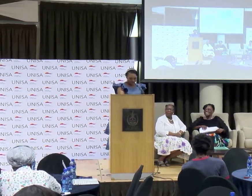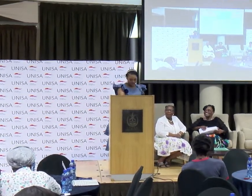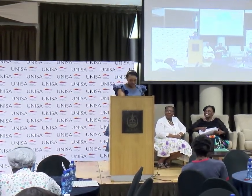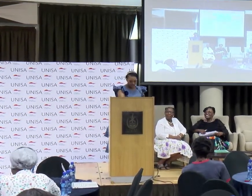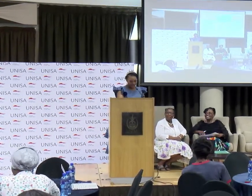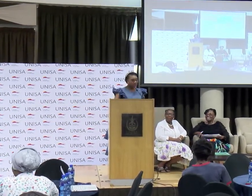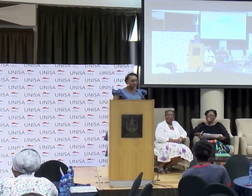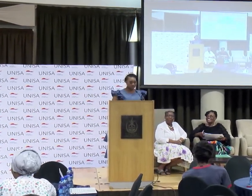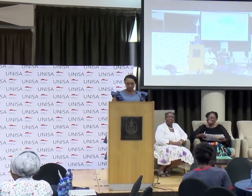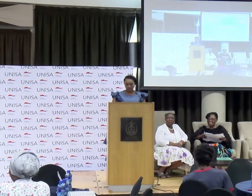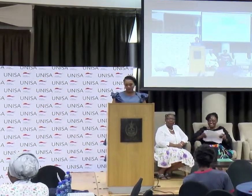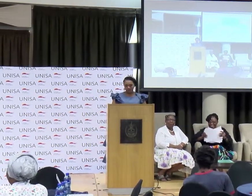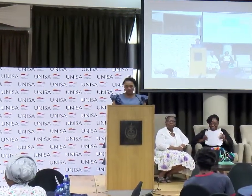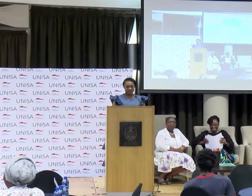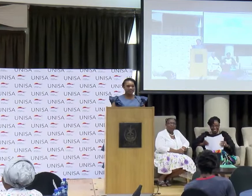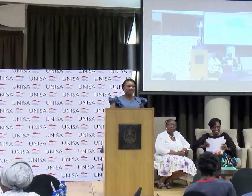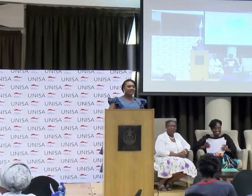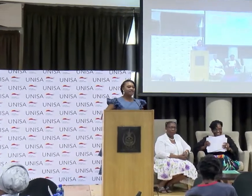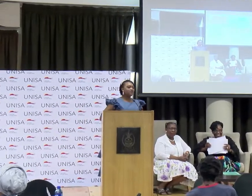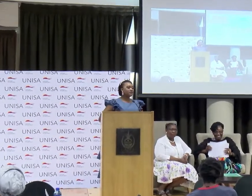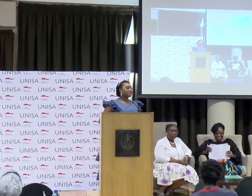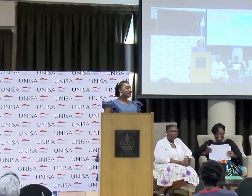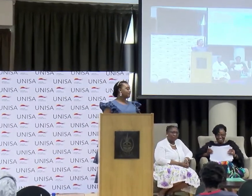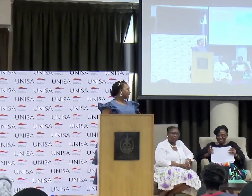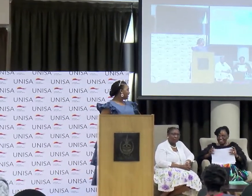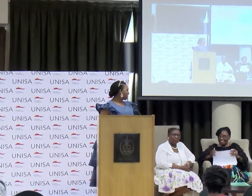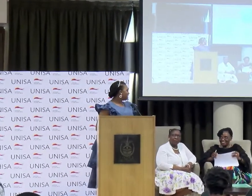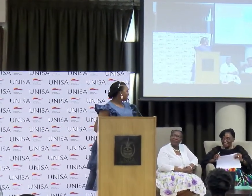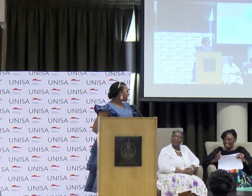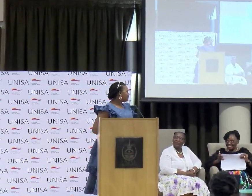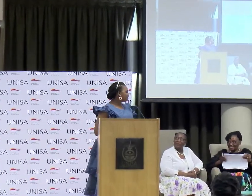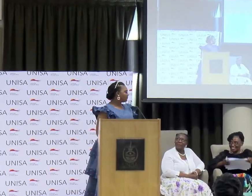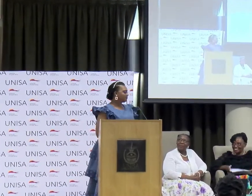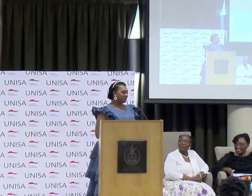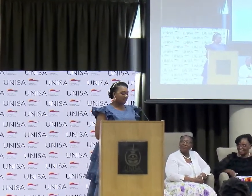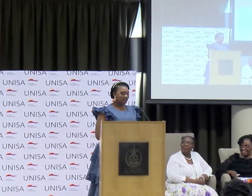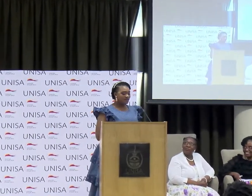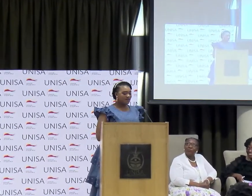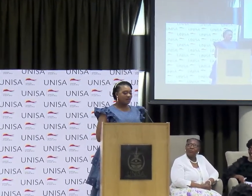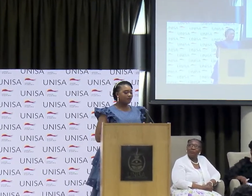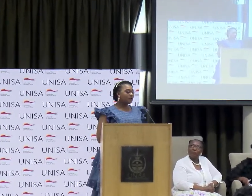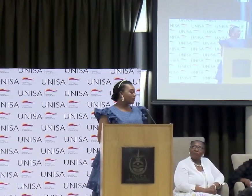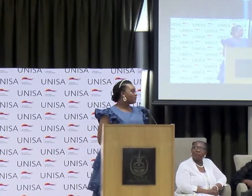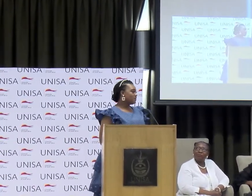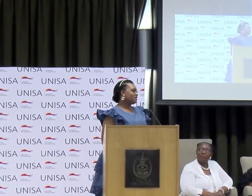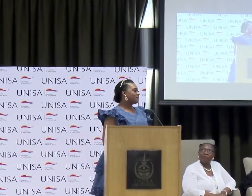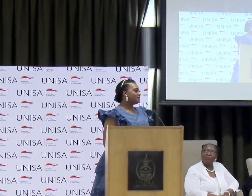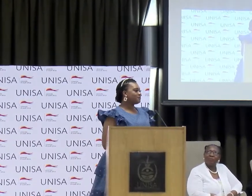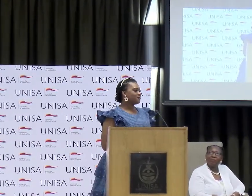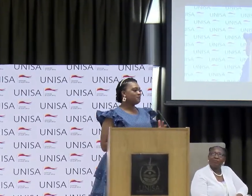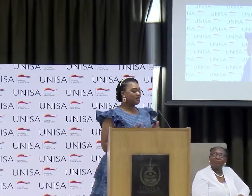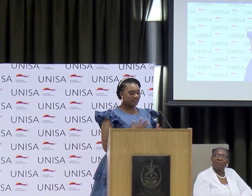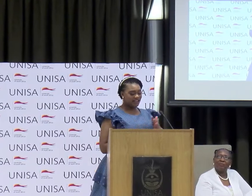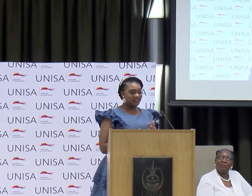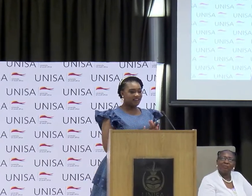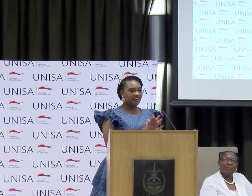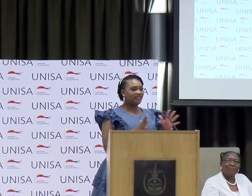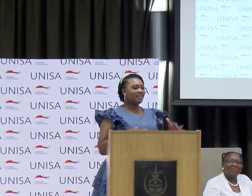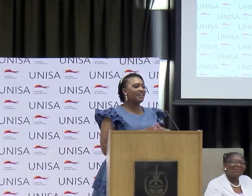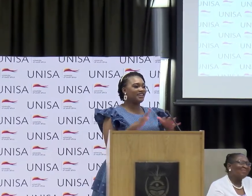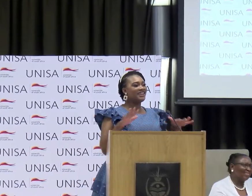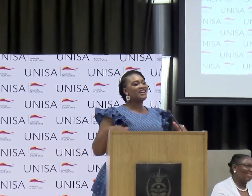Thank you so much, Prof. Moropa. It was a very a roller coaster for me